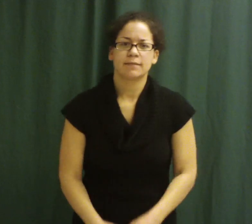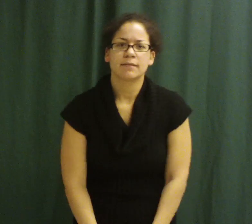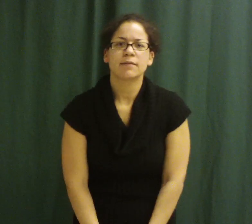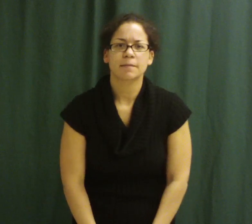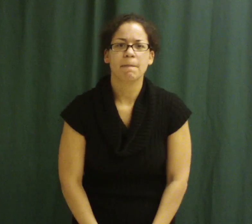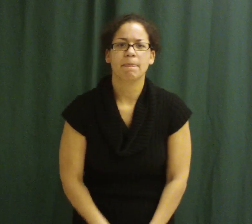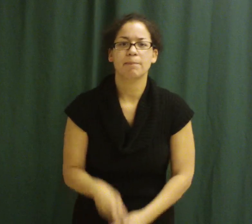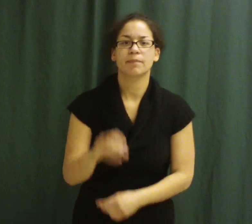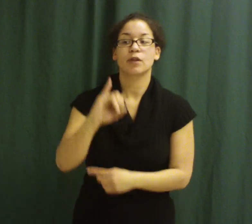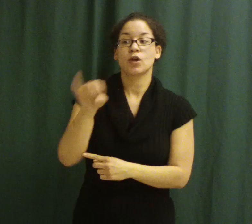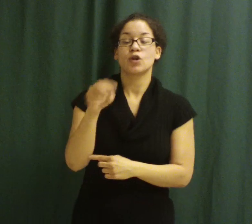Jupiter is the largest.